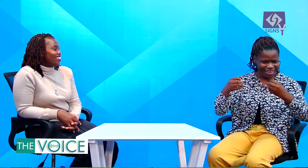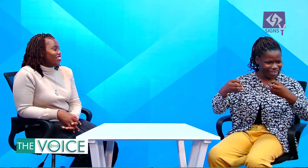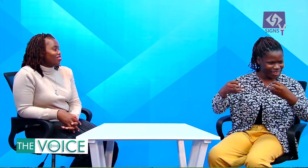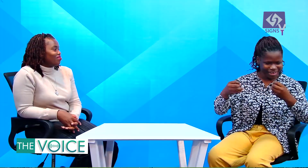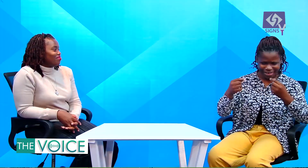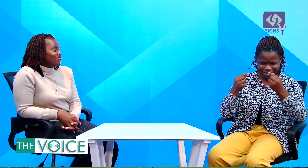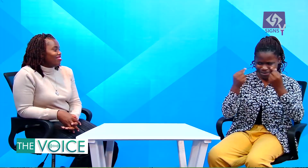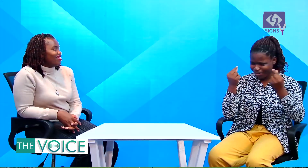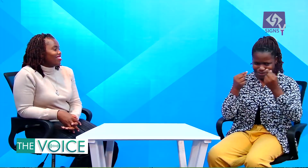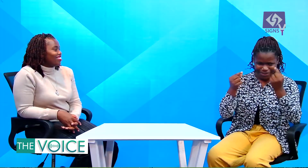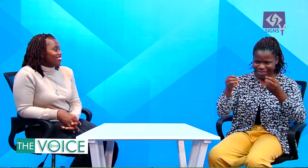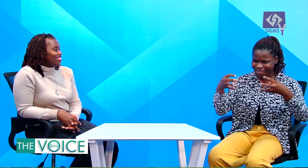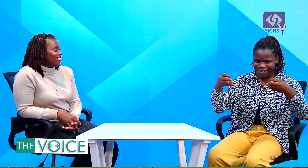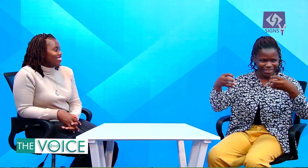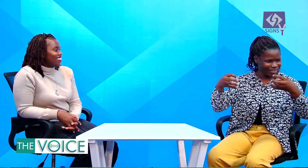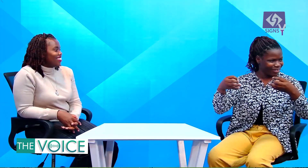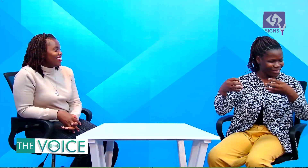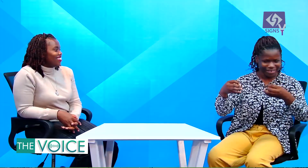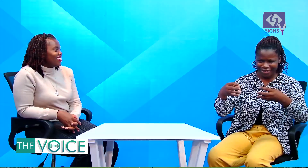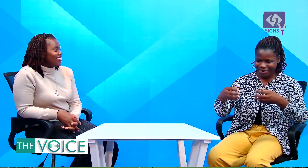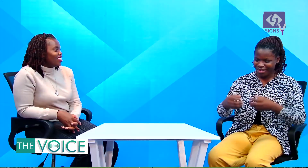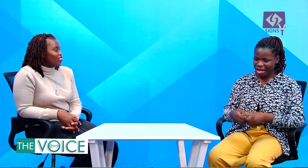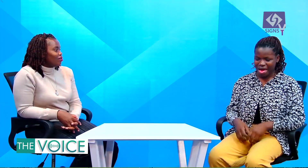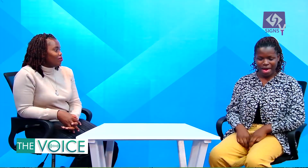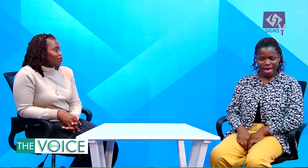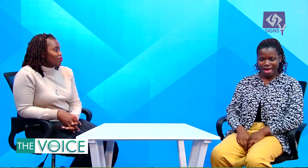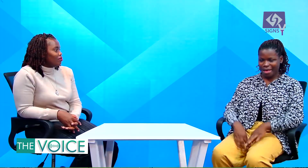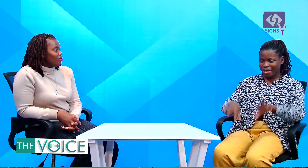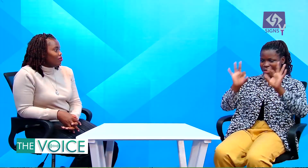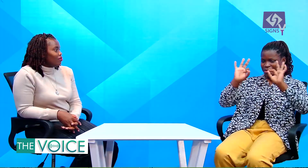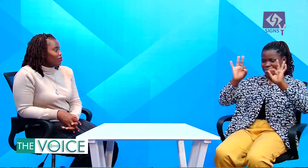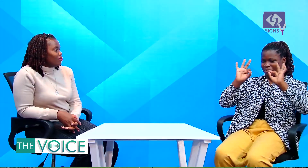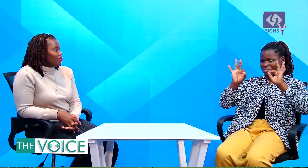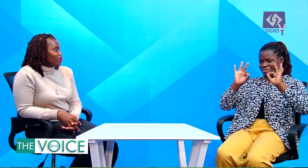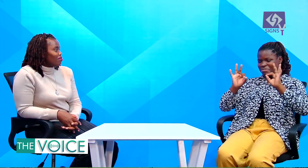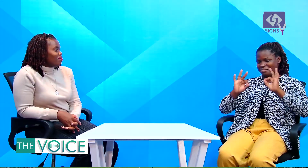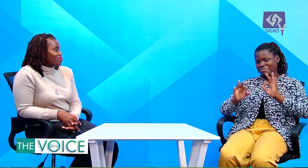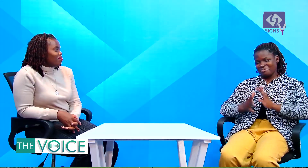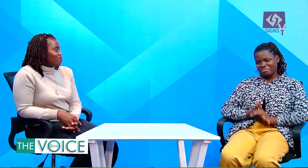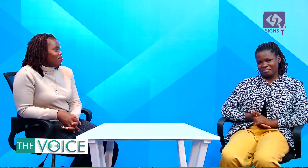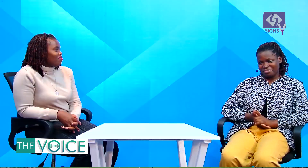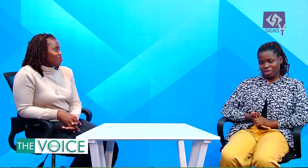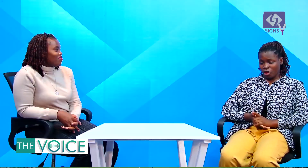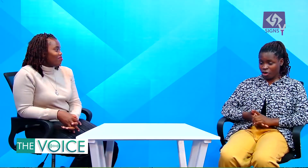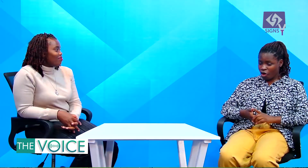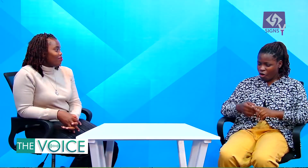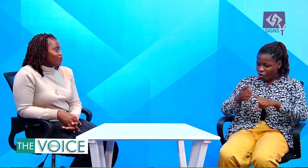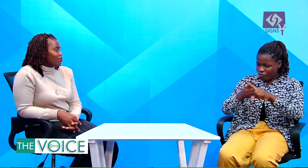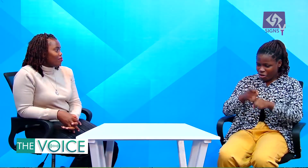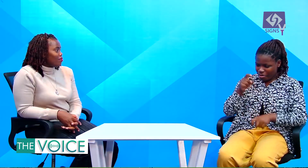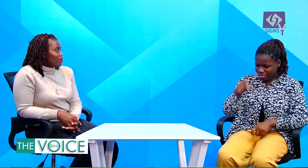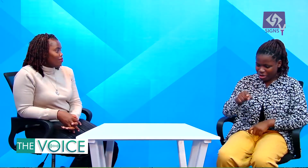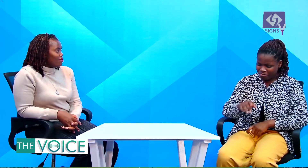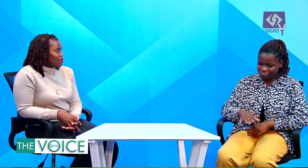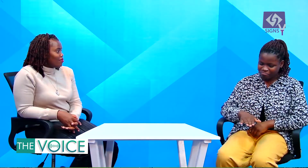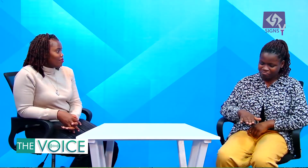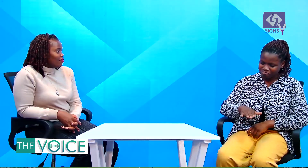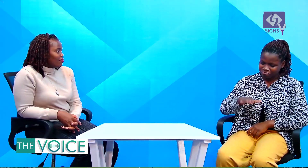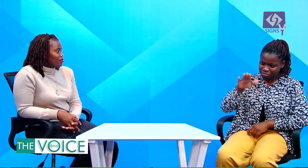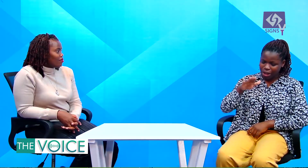using my hands, using my eyes to communicate. Yeah, that was my world, and it was so good. From there,